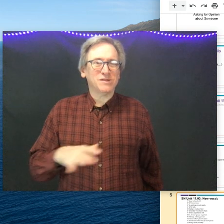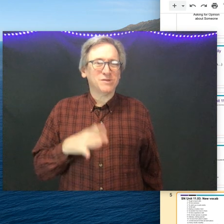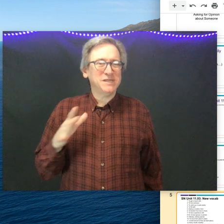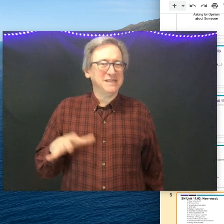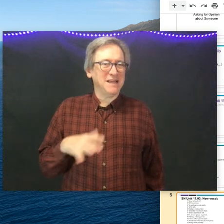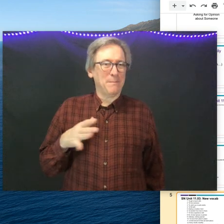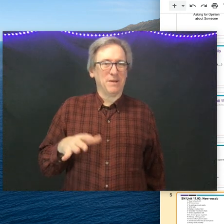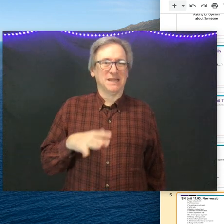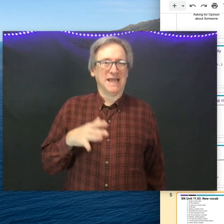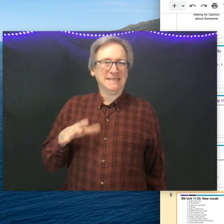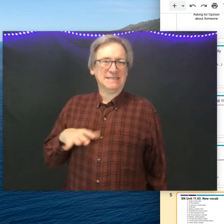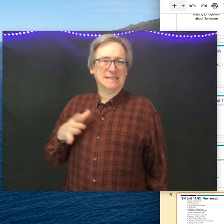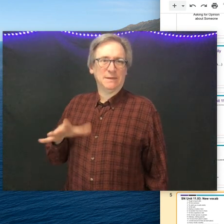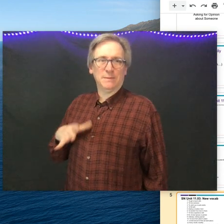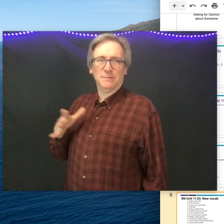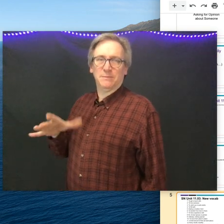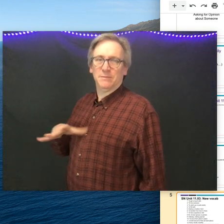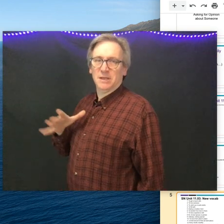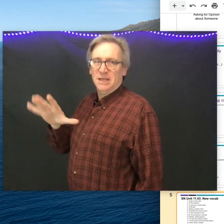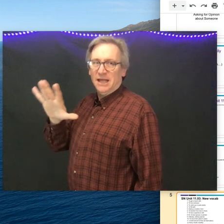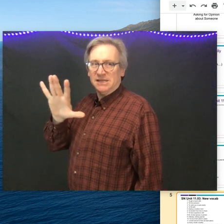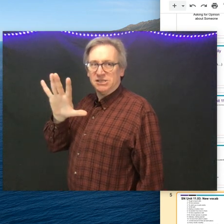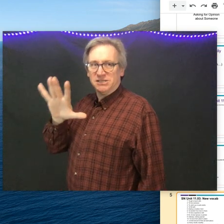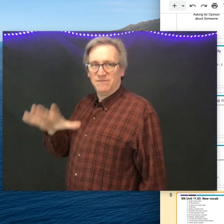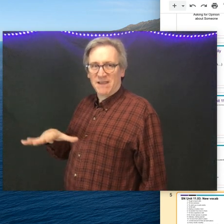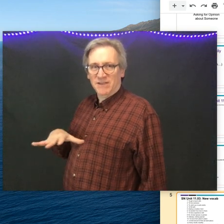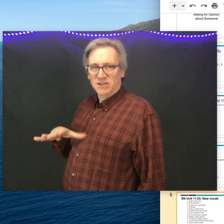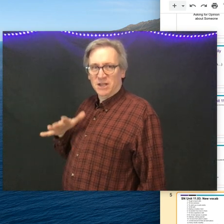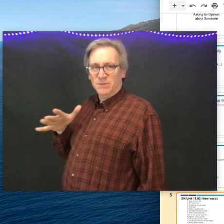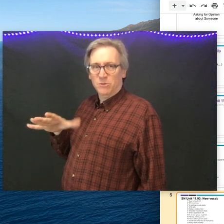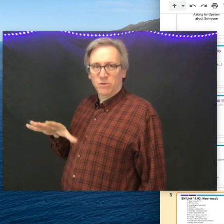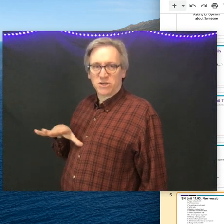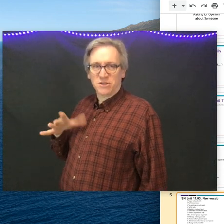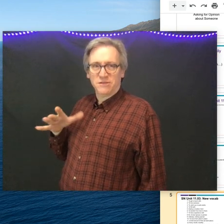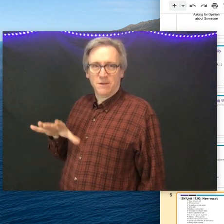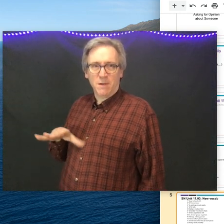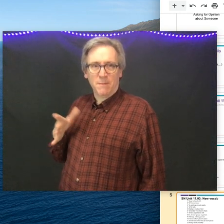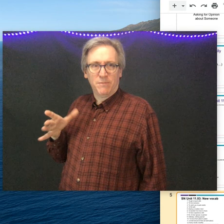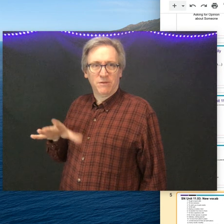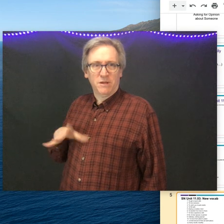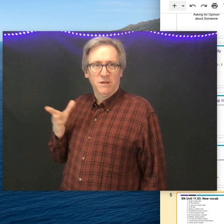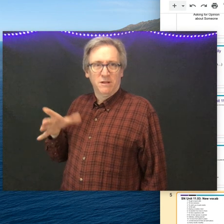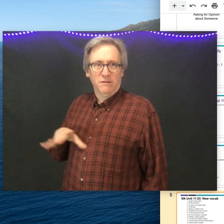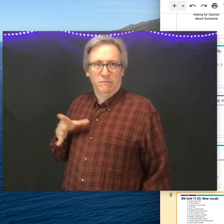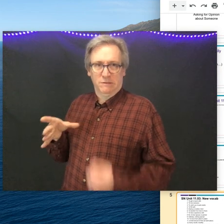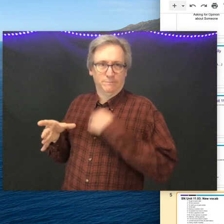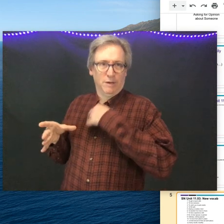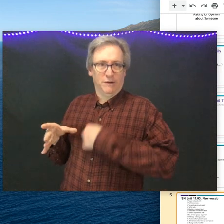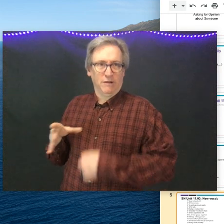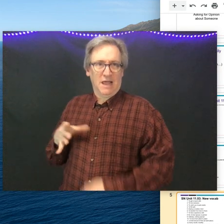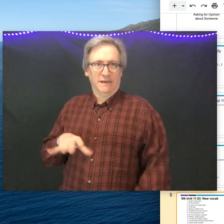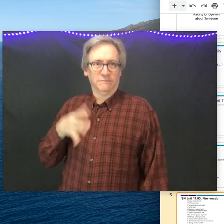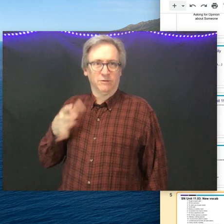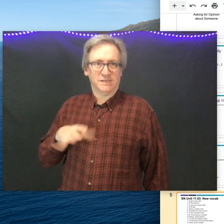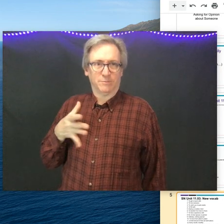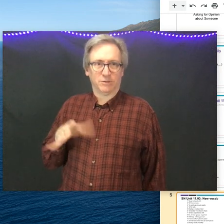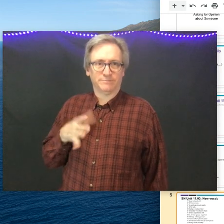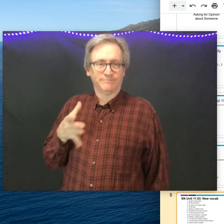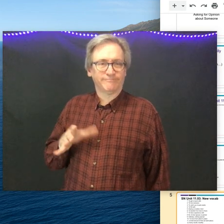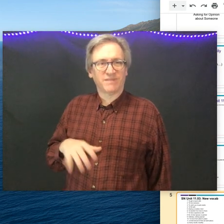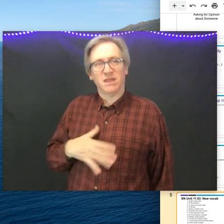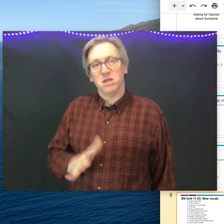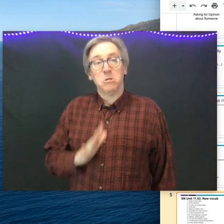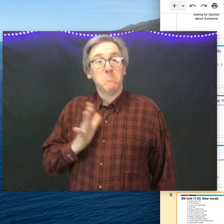You also see polite. And it's just the five hand shape and you brush the thumb up the button line or the